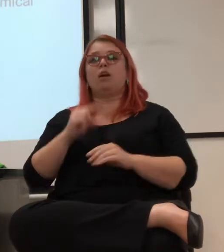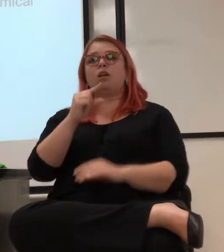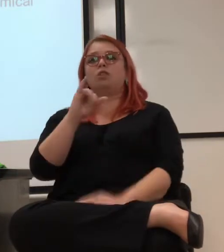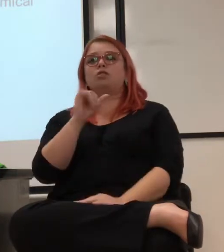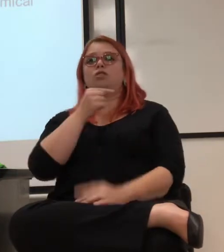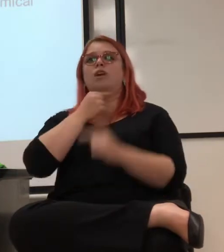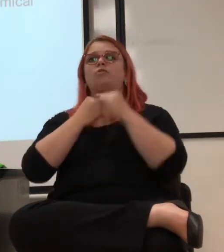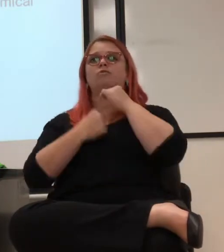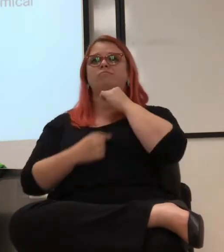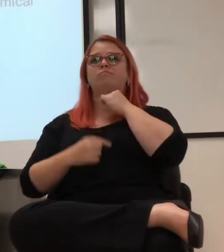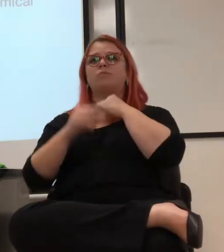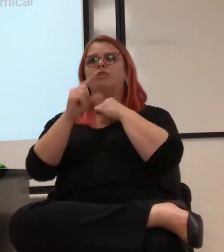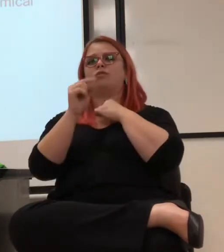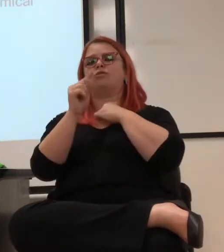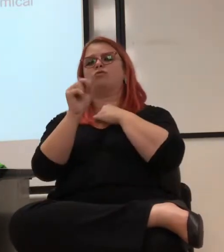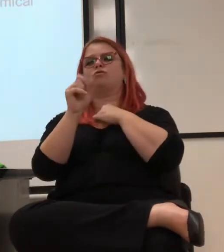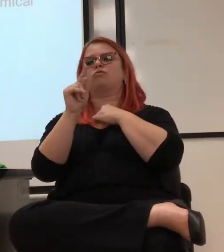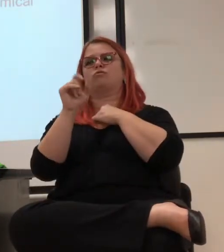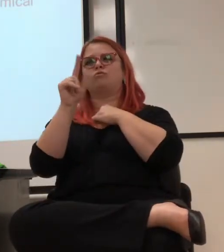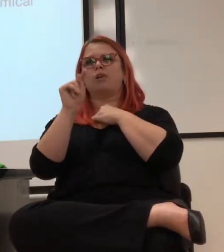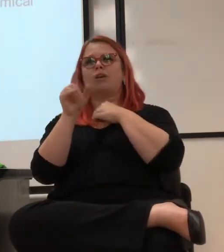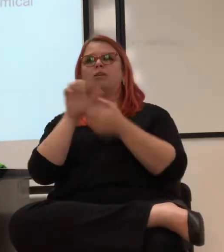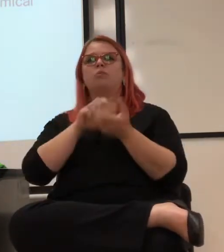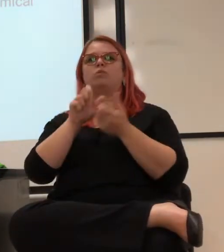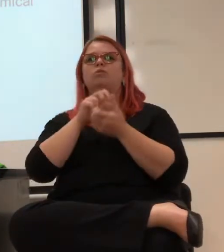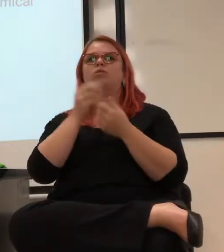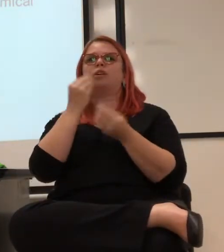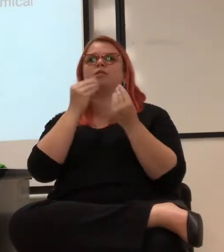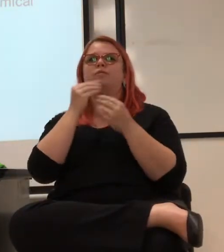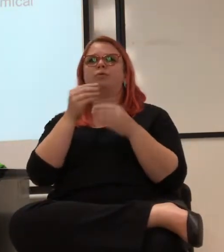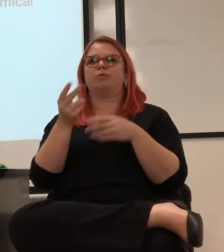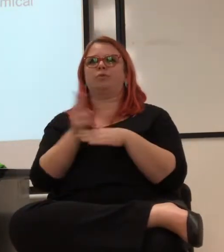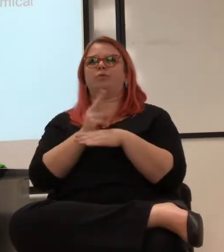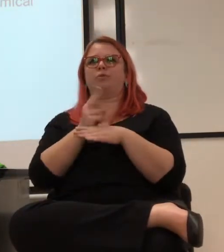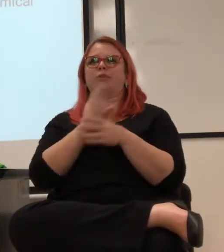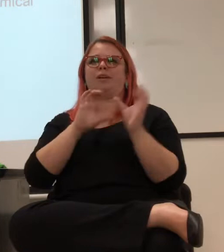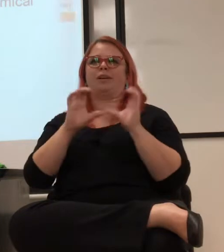by mechanical and chemical processes shown here.